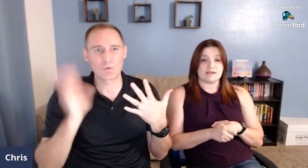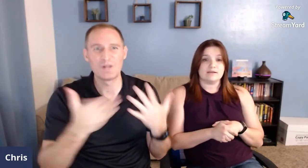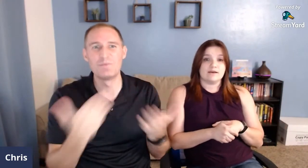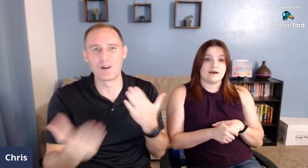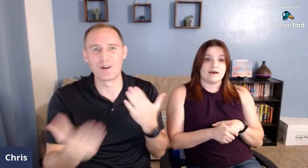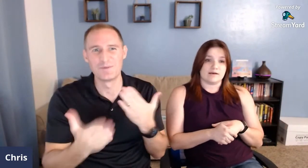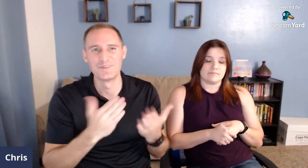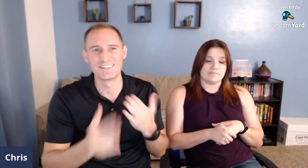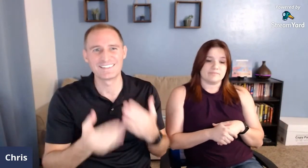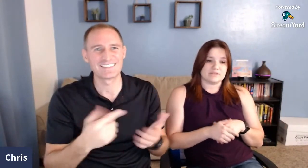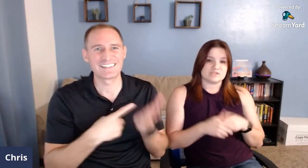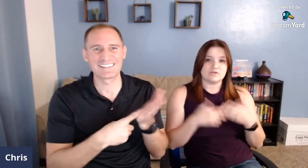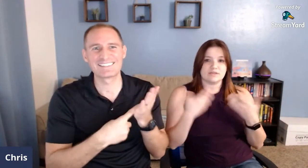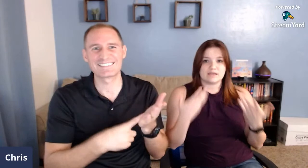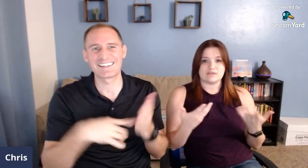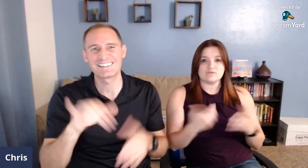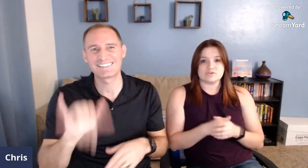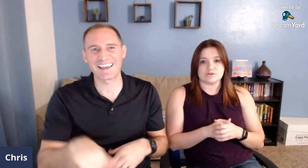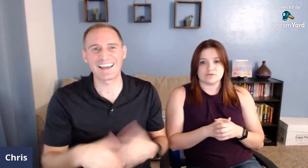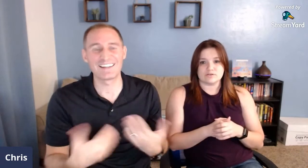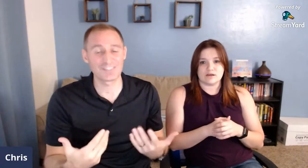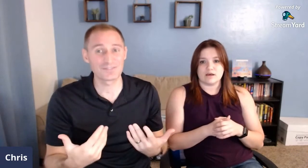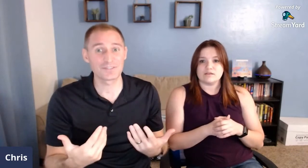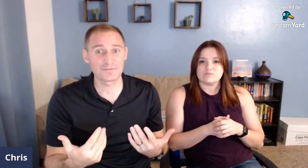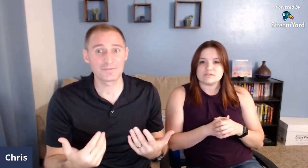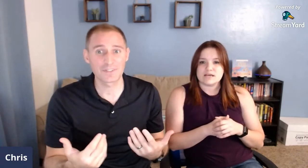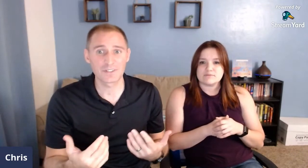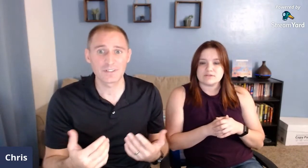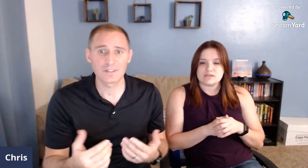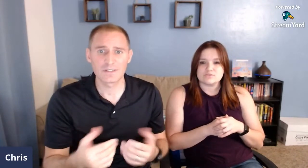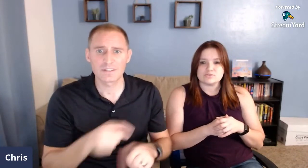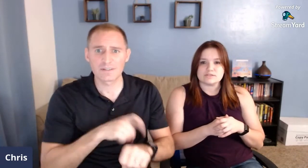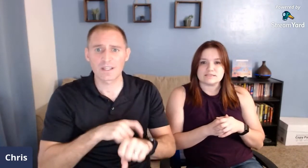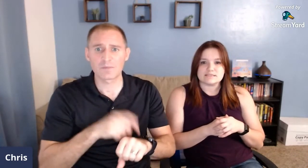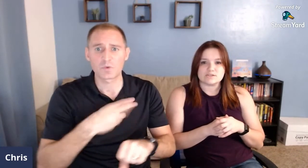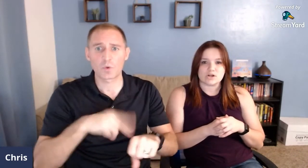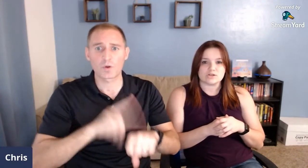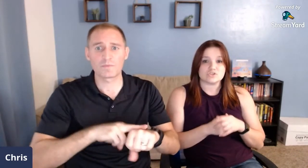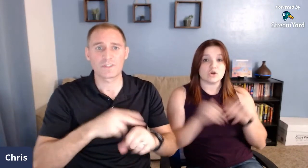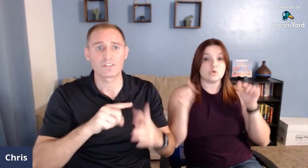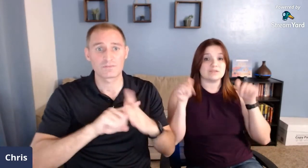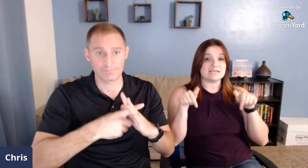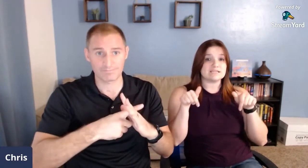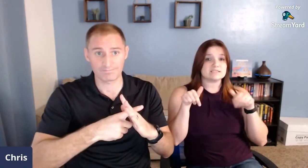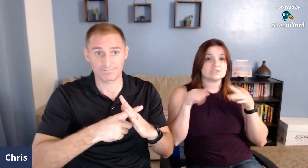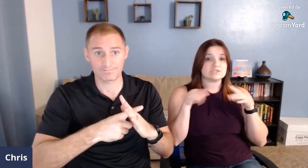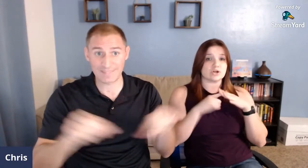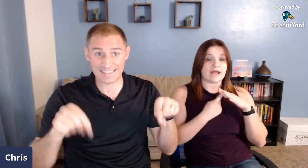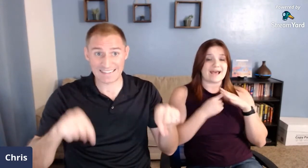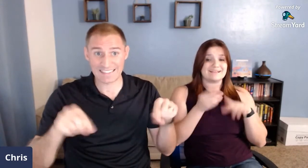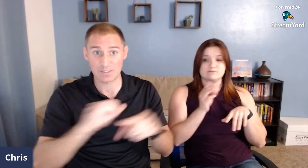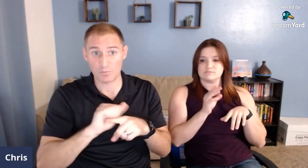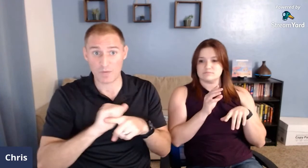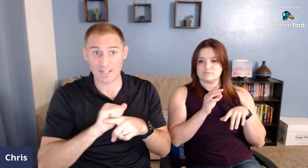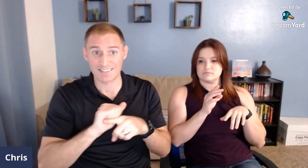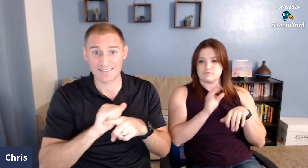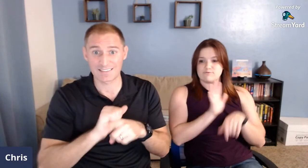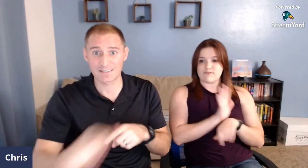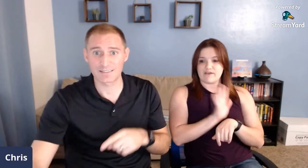talk about it. So yeah, those are, what time do they usually start? So these start